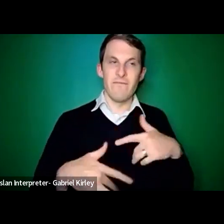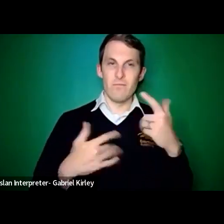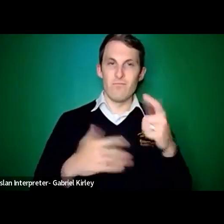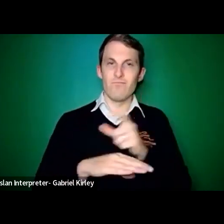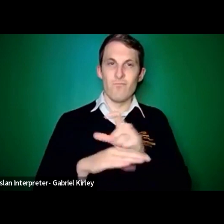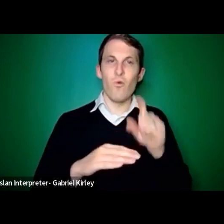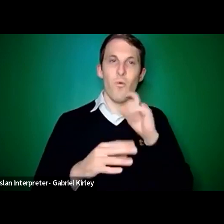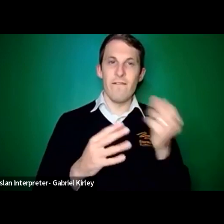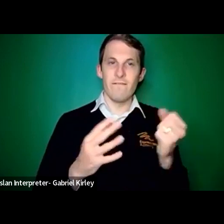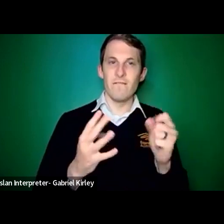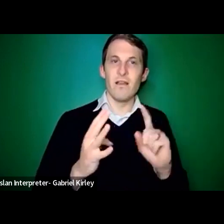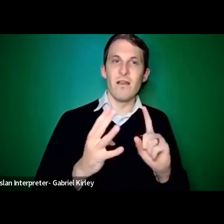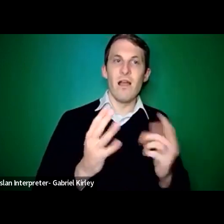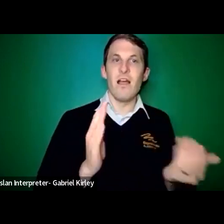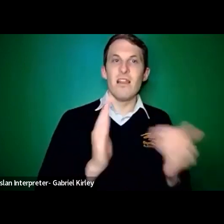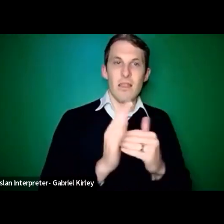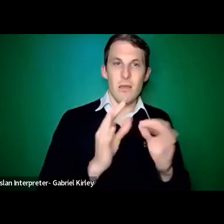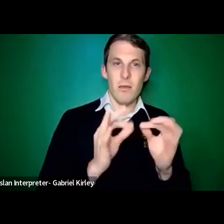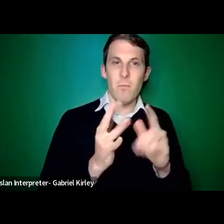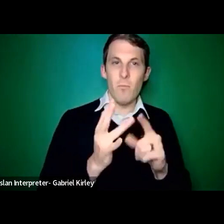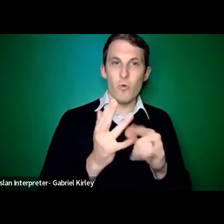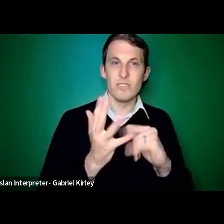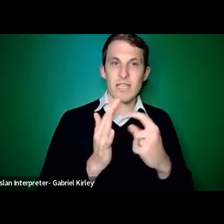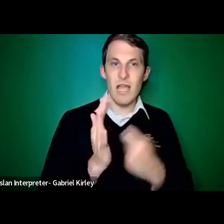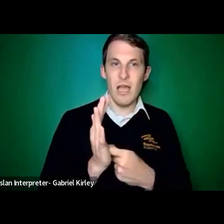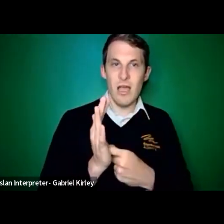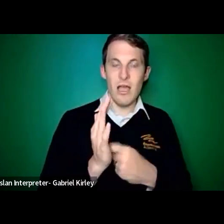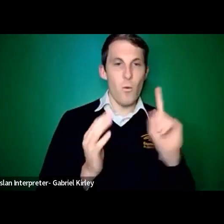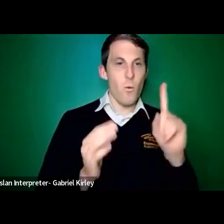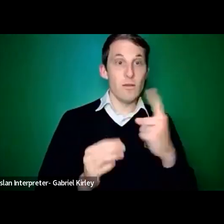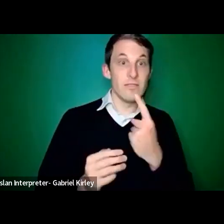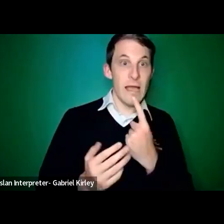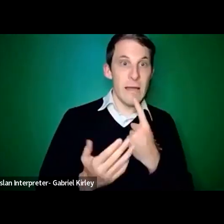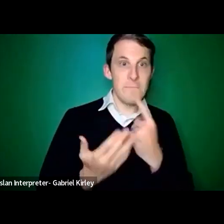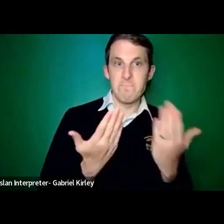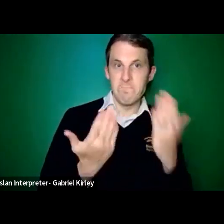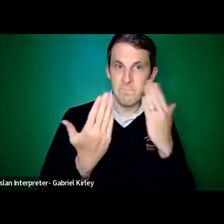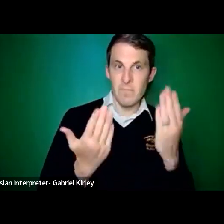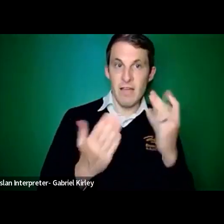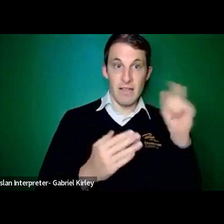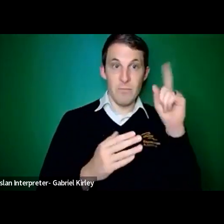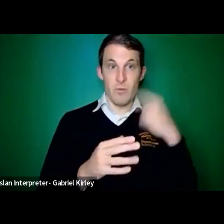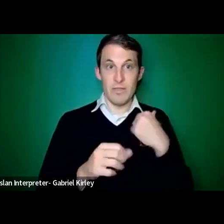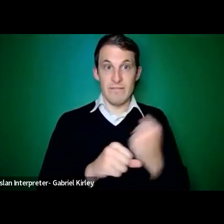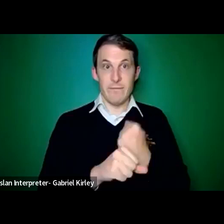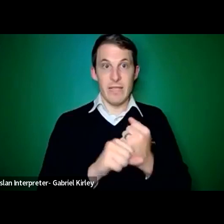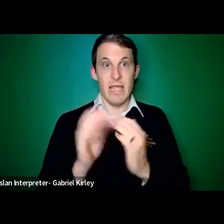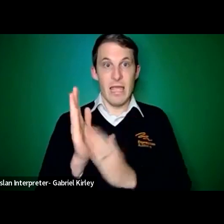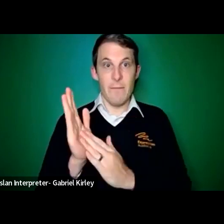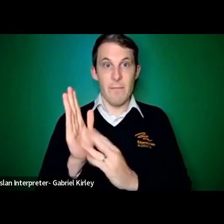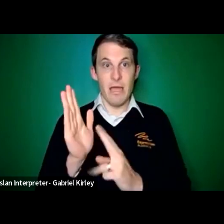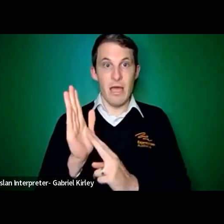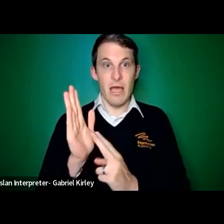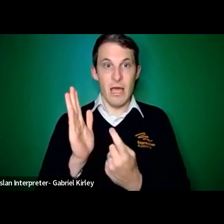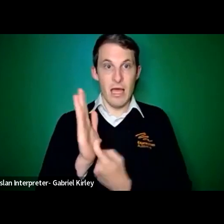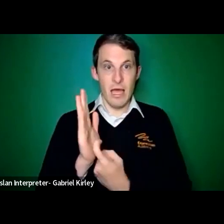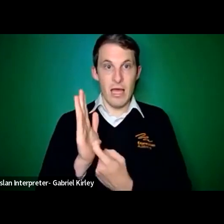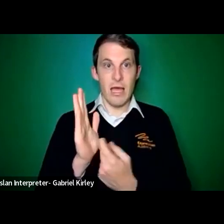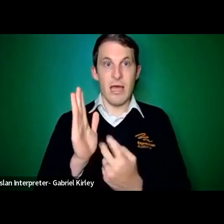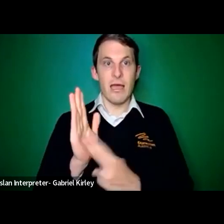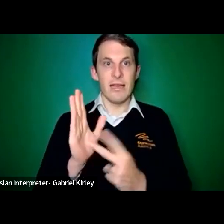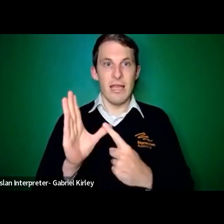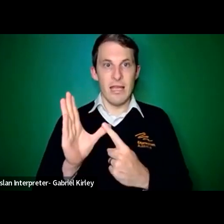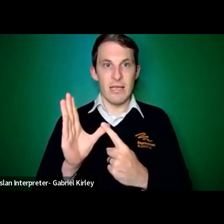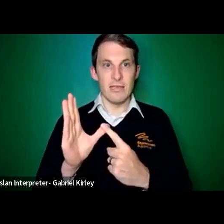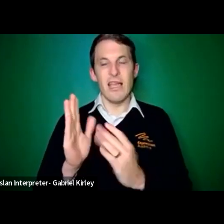this stage, there is the development of a mRNA vaccine against the Omicron strain that's coming